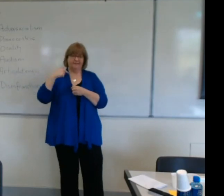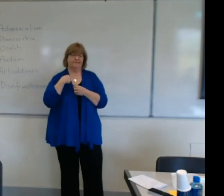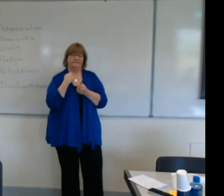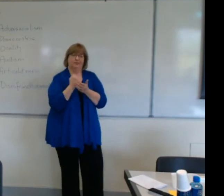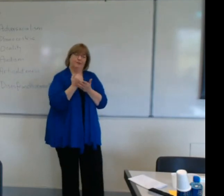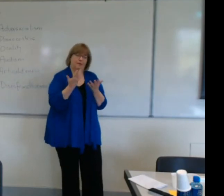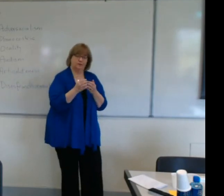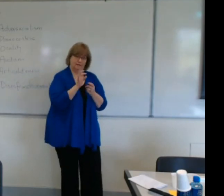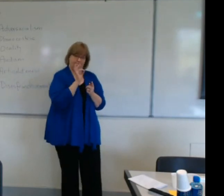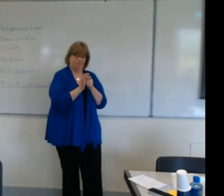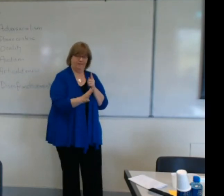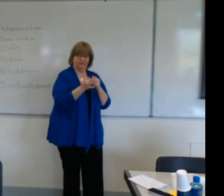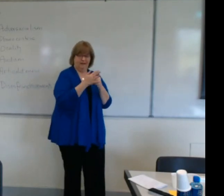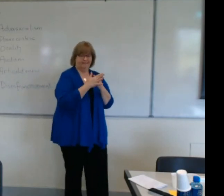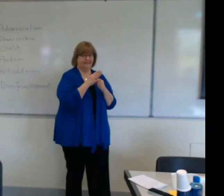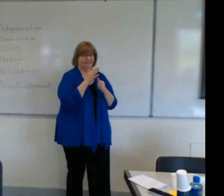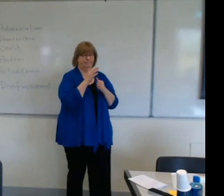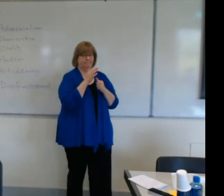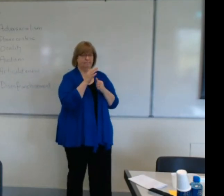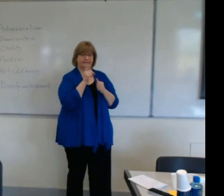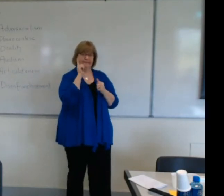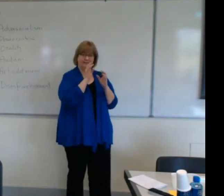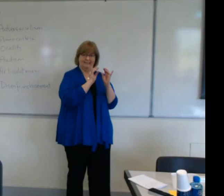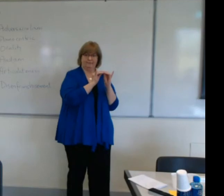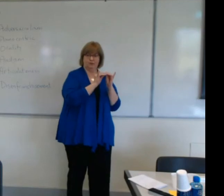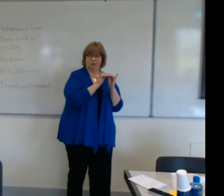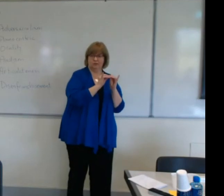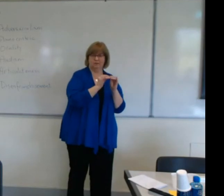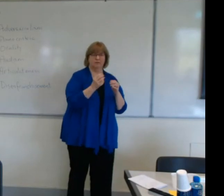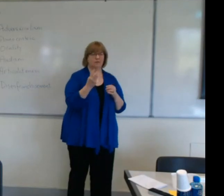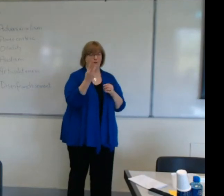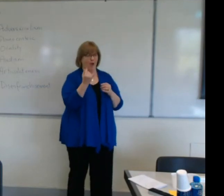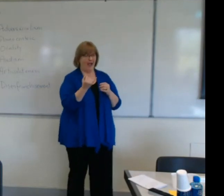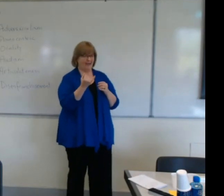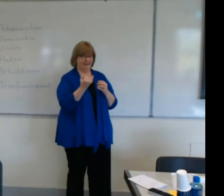alongside the University of Bristol, and it's looking at the professionalism of deaf interpreters